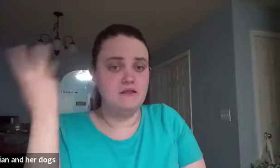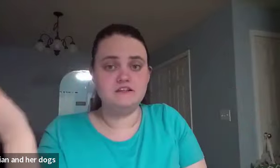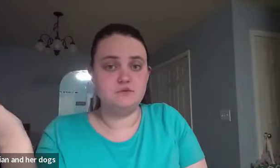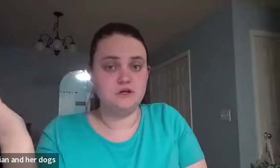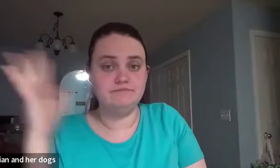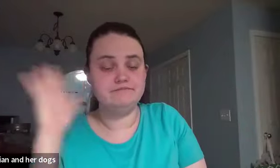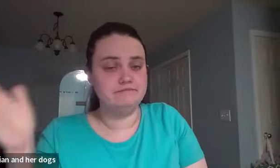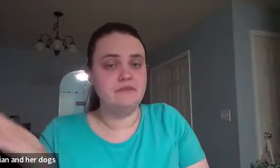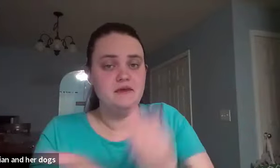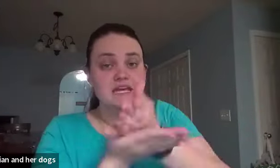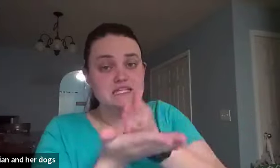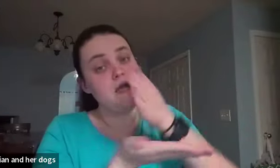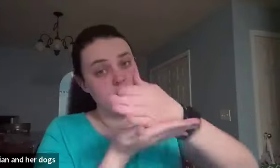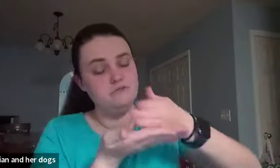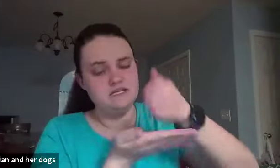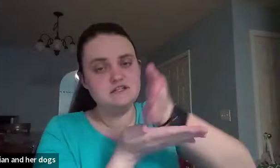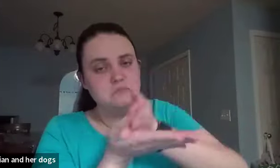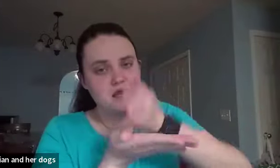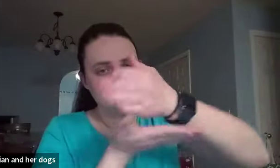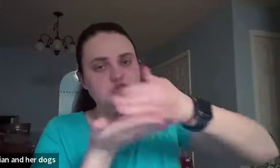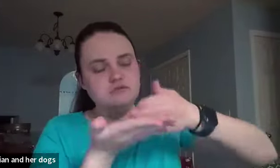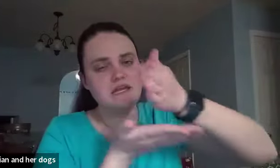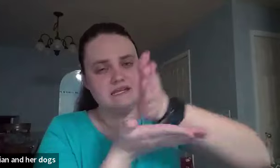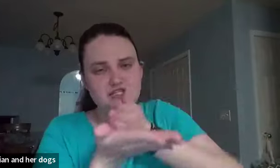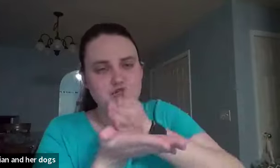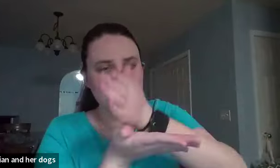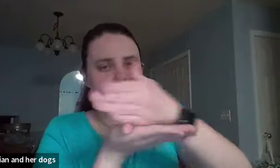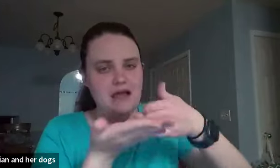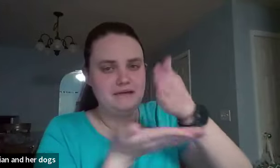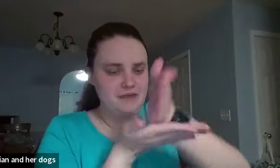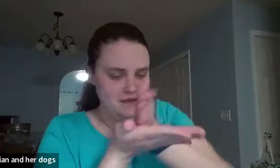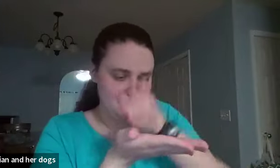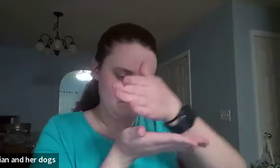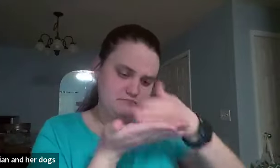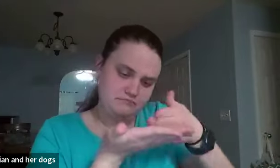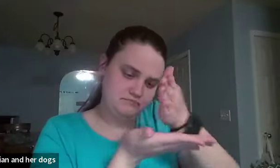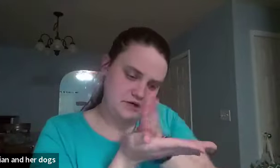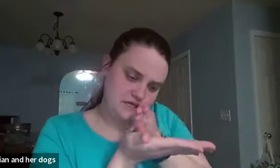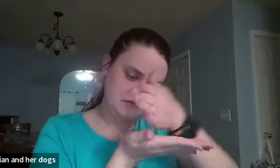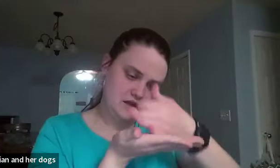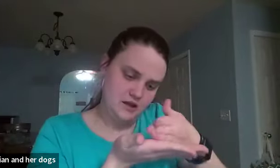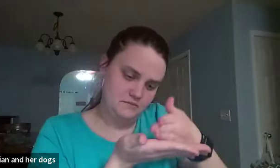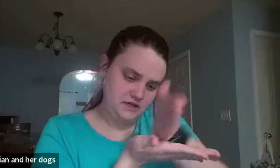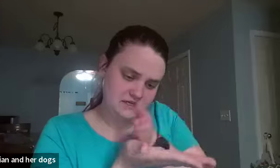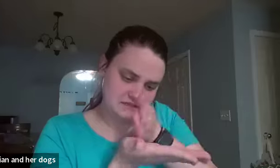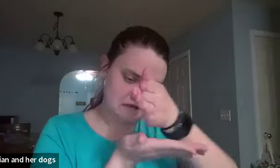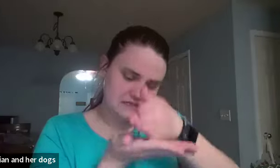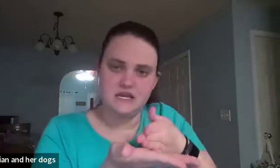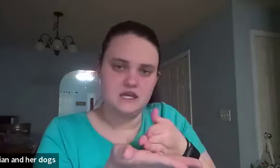I lost the word. It's pie though. It's still pie. It's still related to like breaking it up, cutting a slice. I